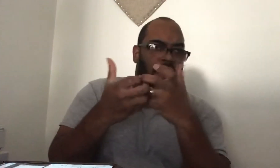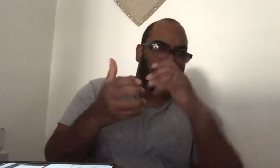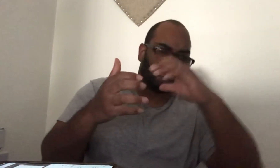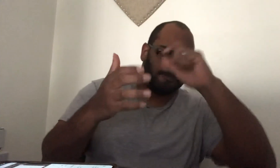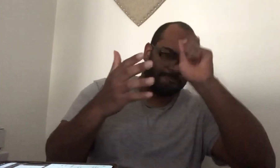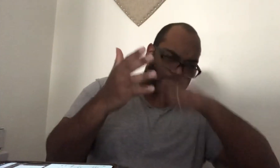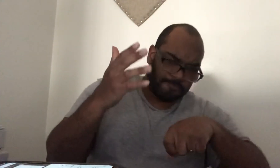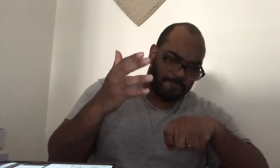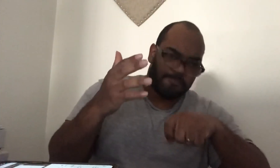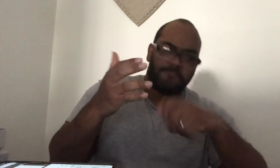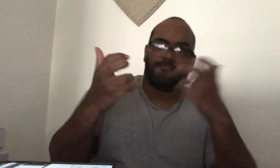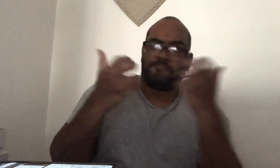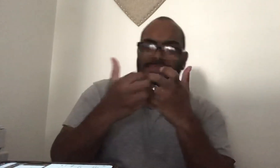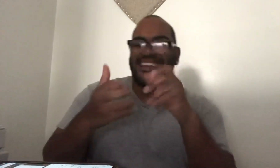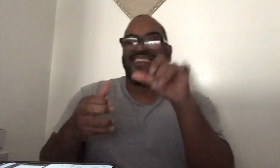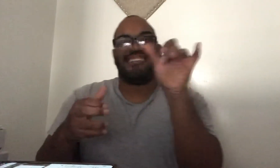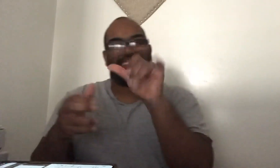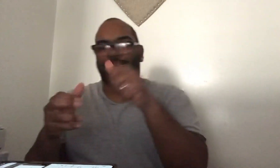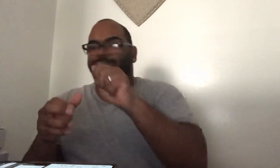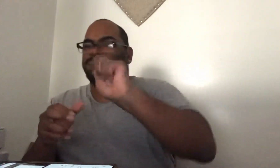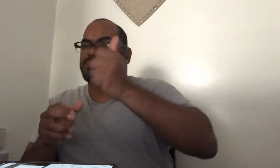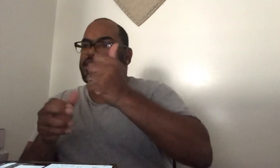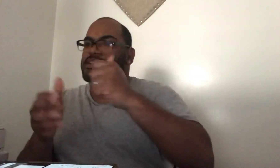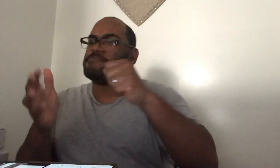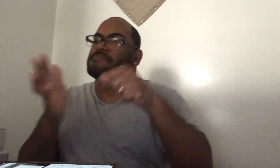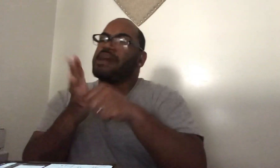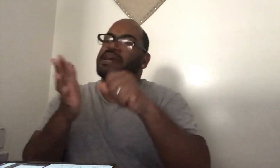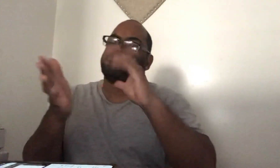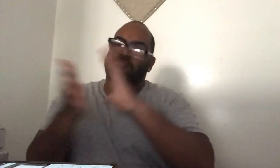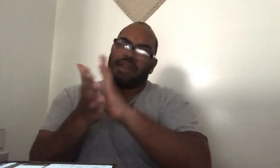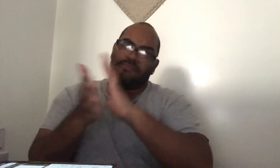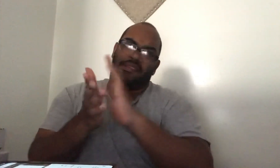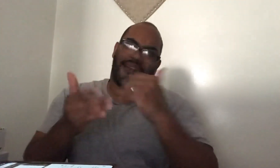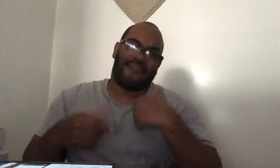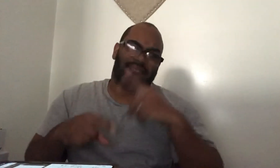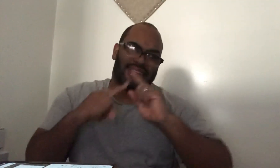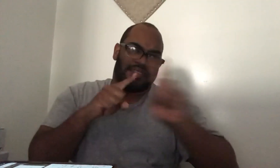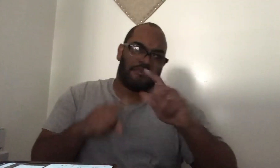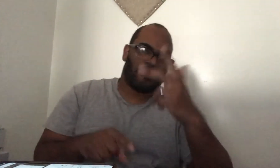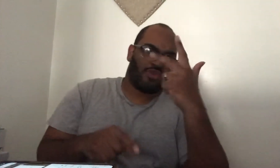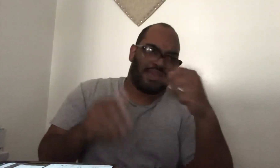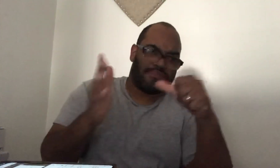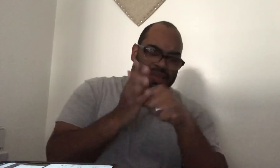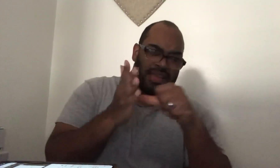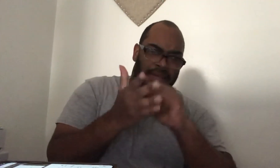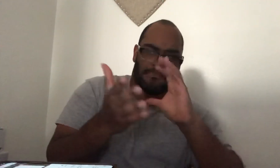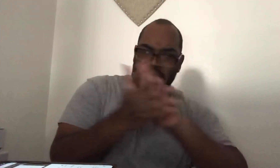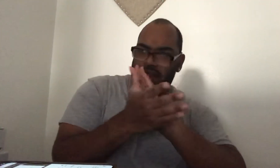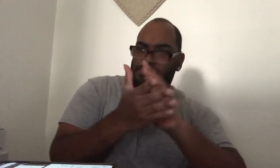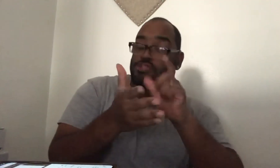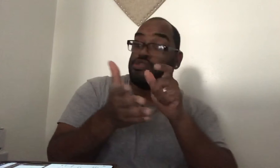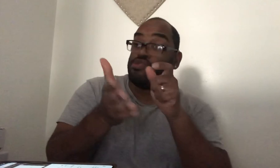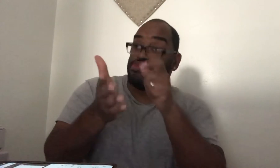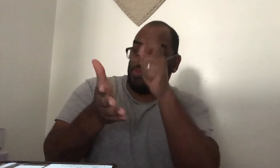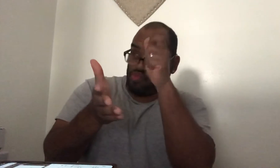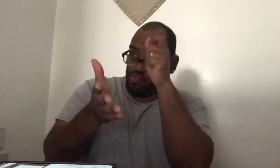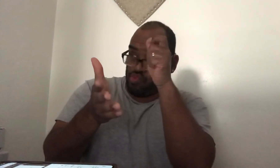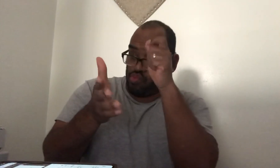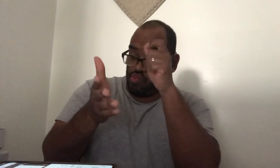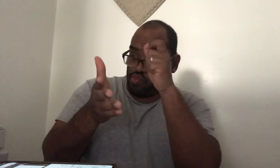different thesis statements than 3-page papers. Once you write your thesis statement, what you're indicating, I'm going to